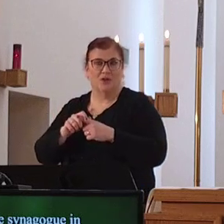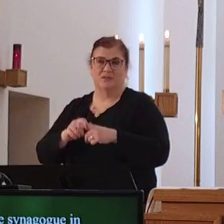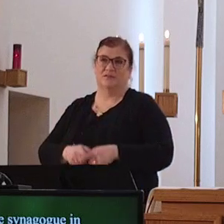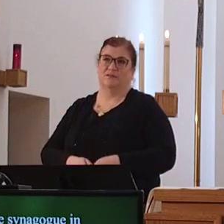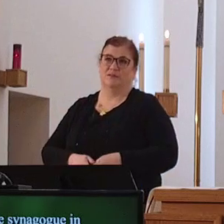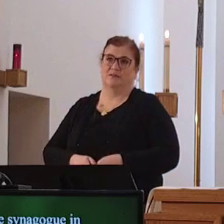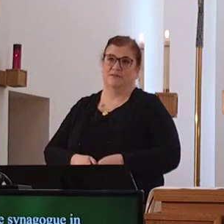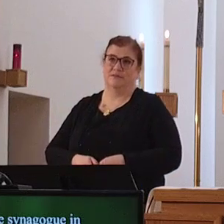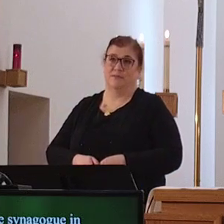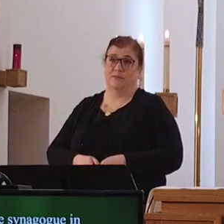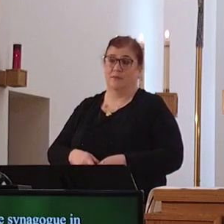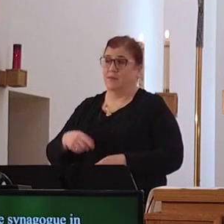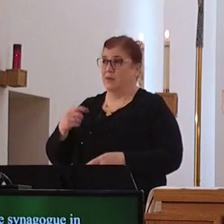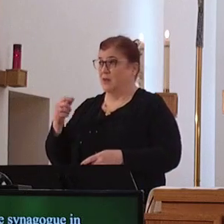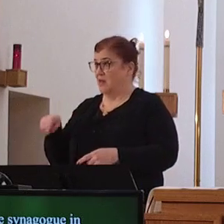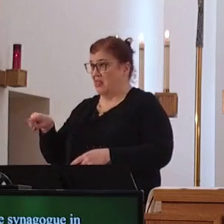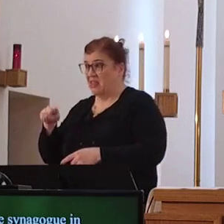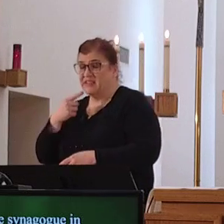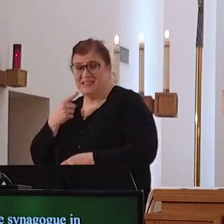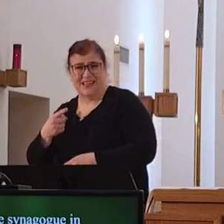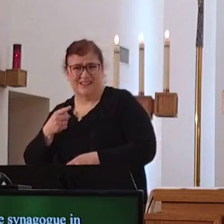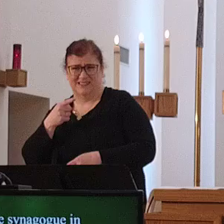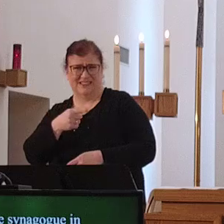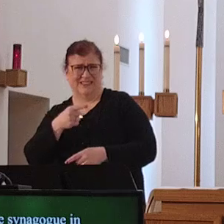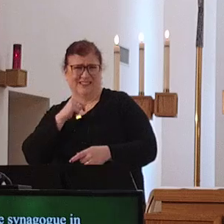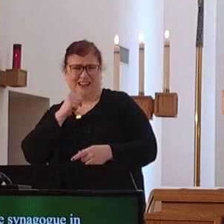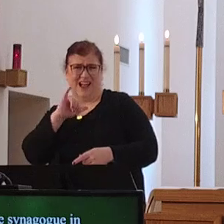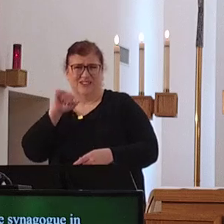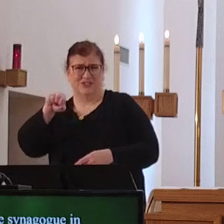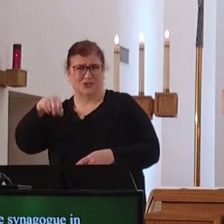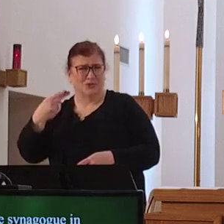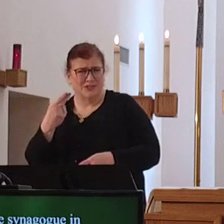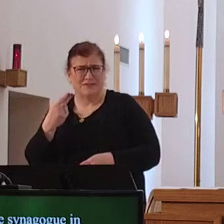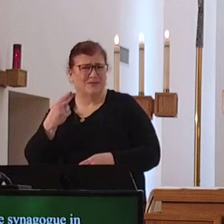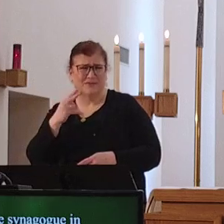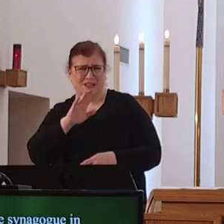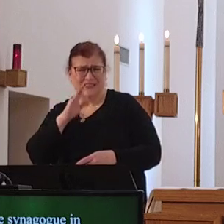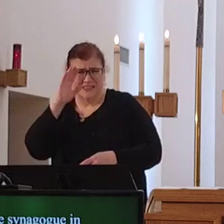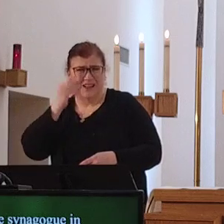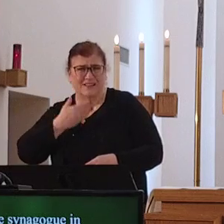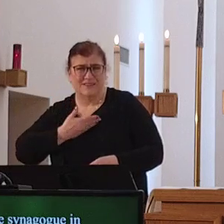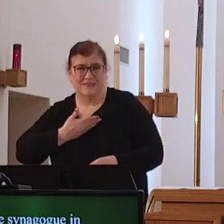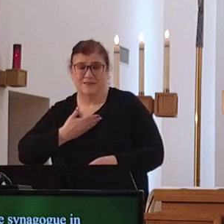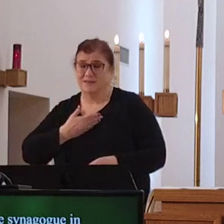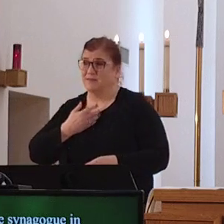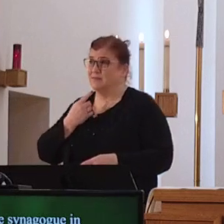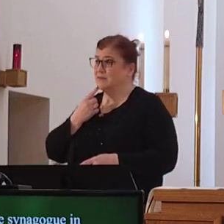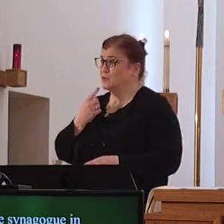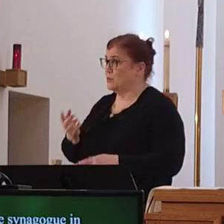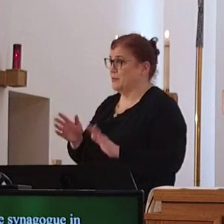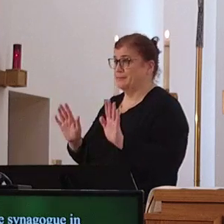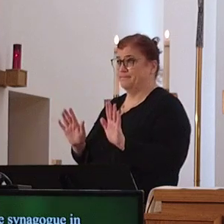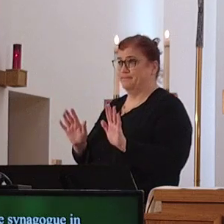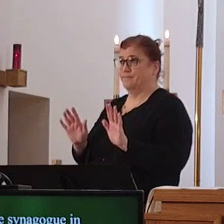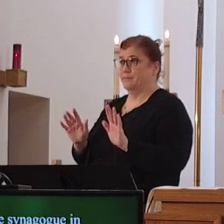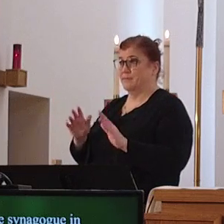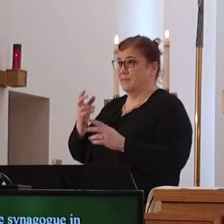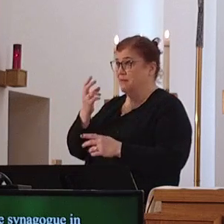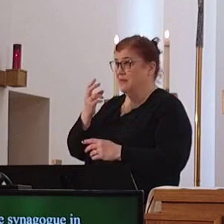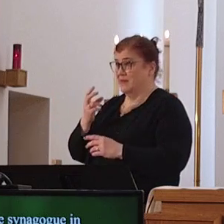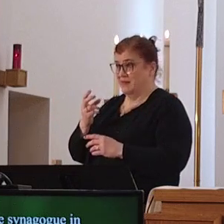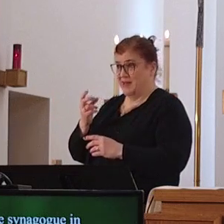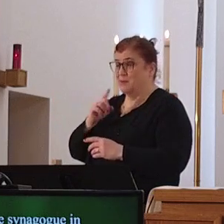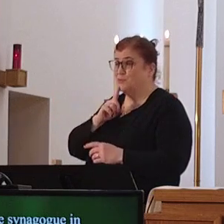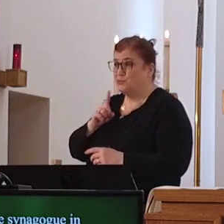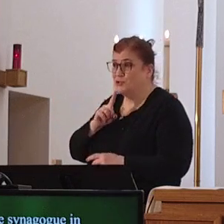mouth. They said, "Is this not Joseph's son?" He said to them, "Doubtless,